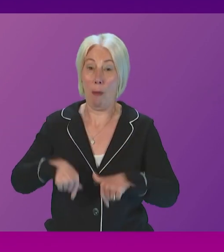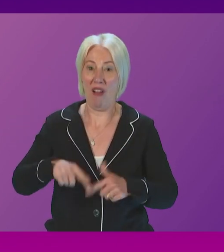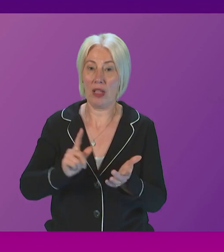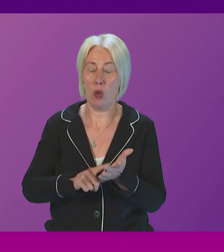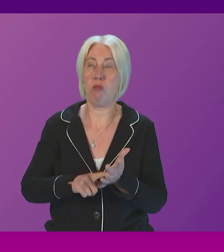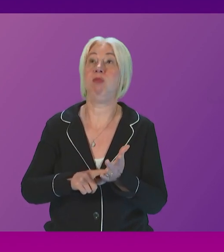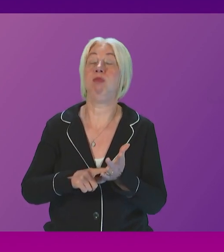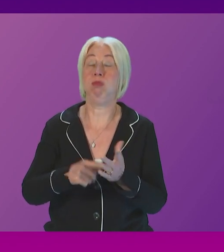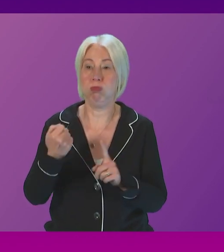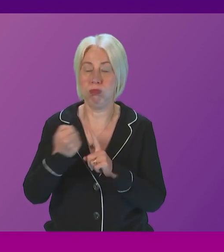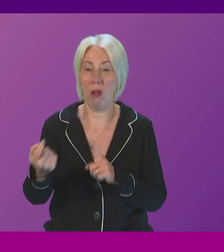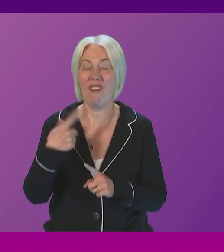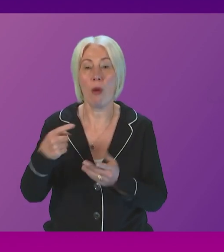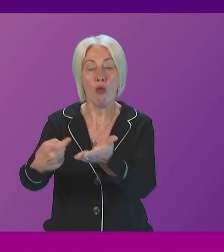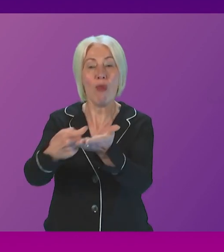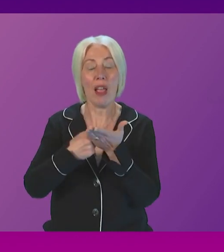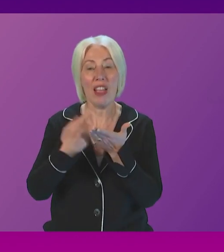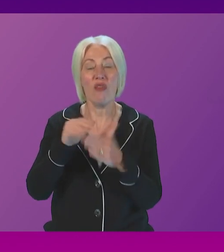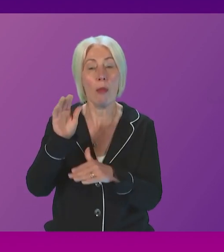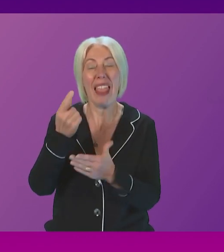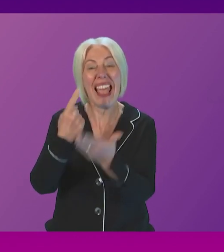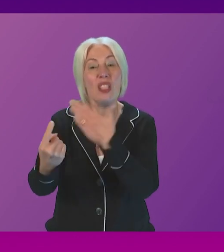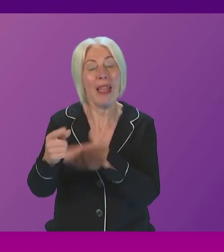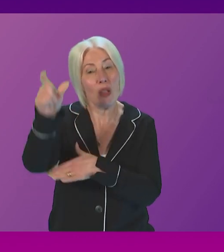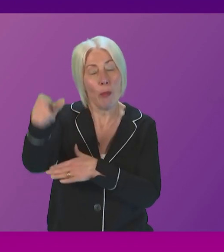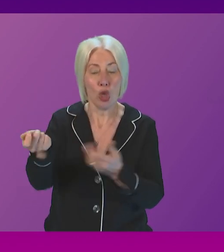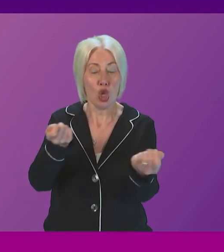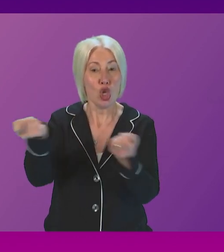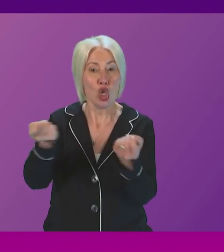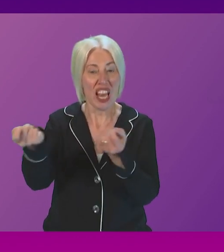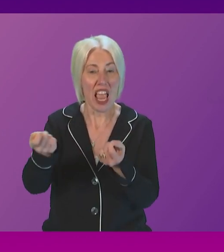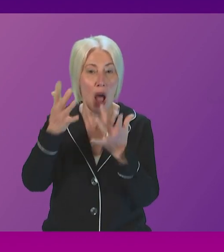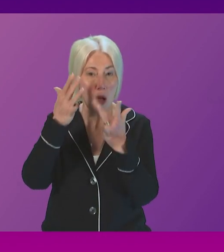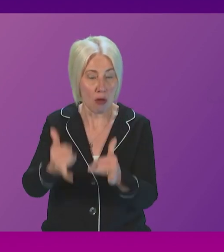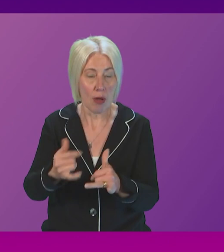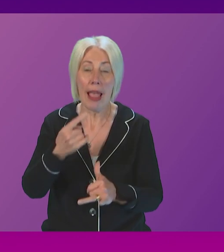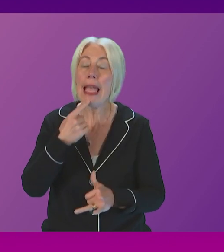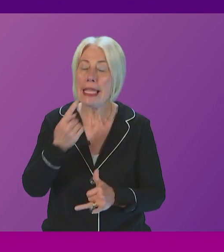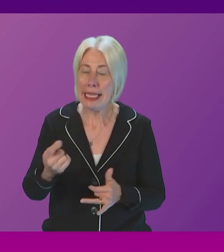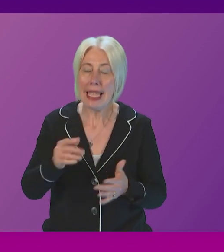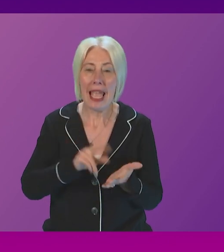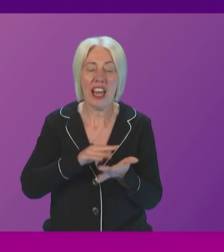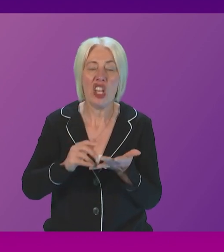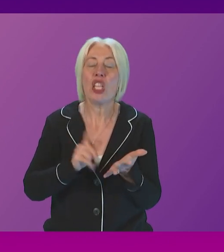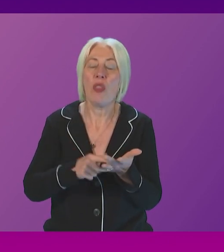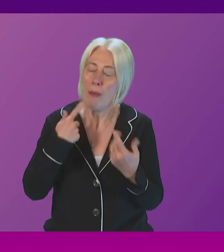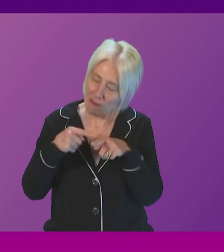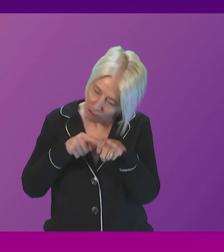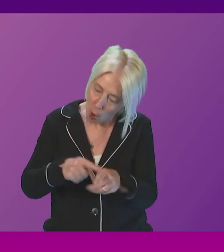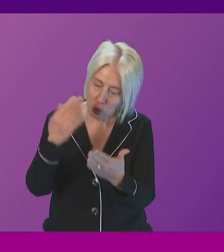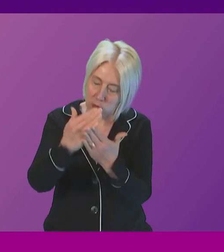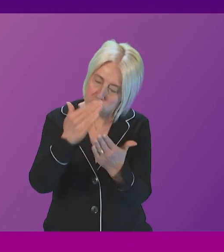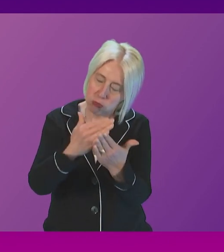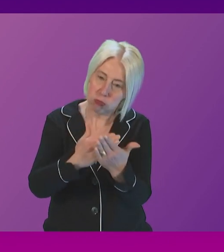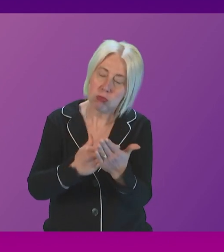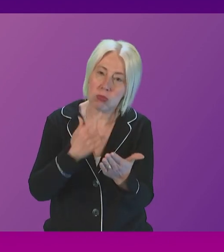of the recommendations made by the independent chair, Jacqueline Taylor, Mr Campbell said his health board has followed every one of them. His